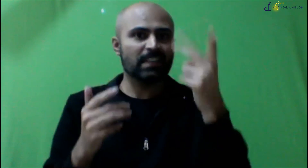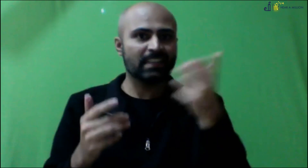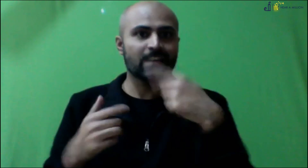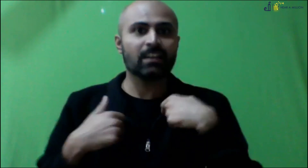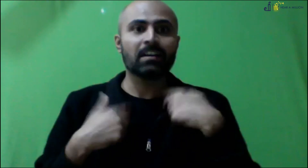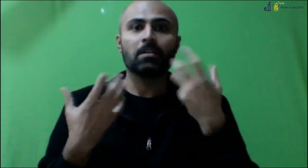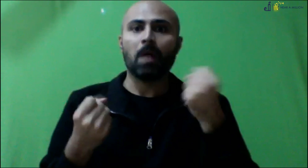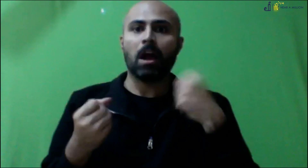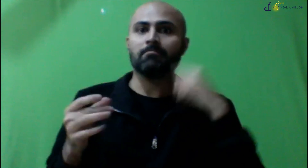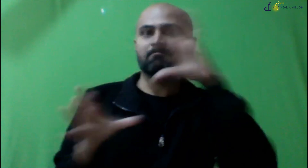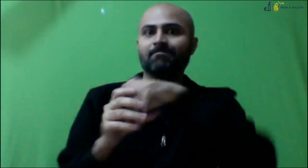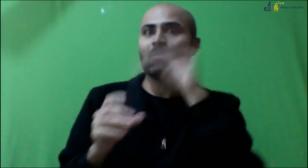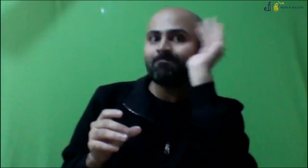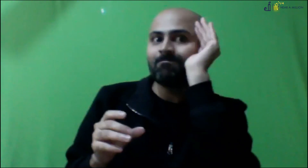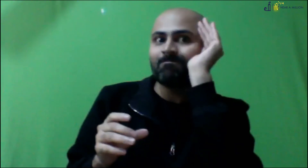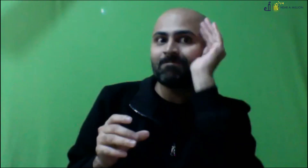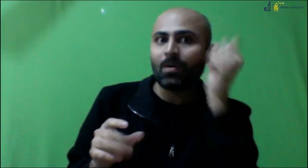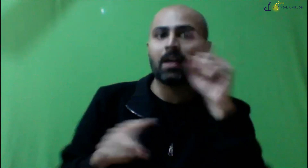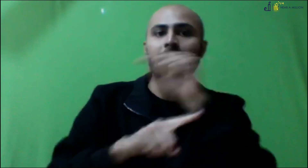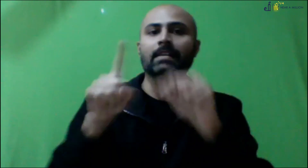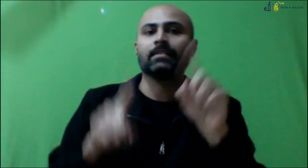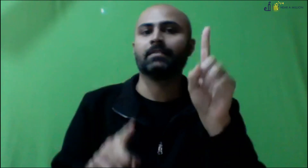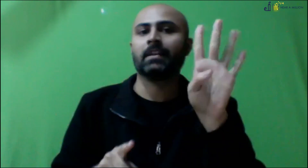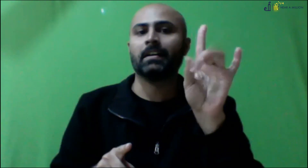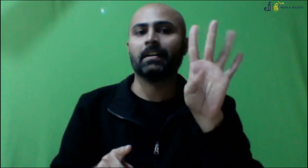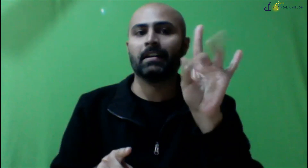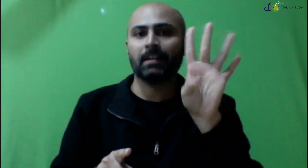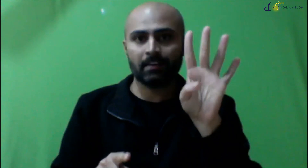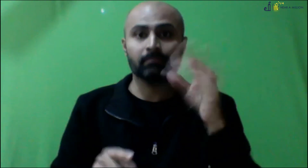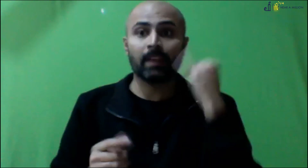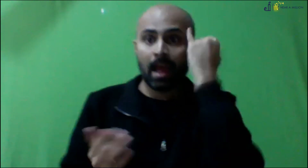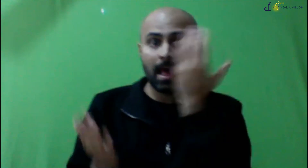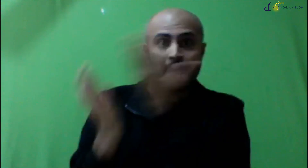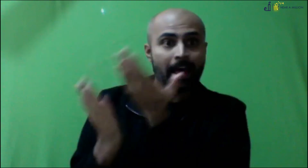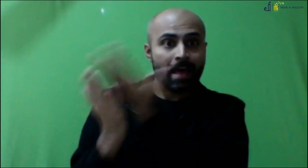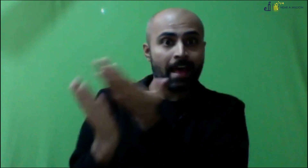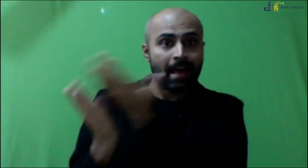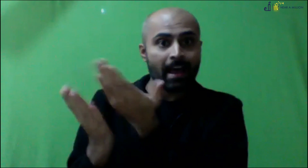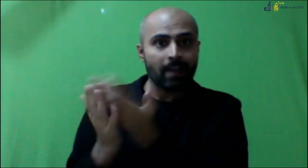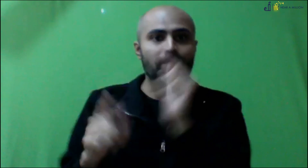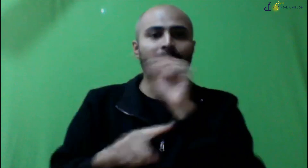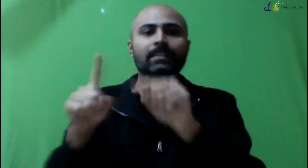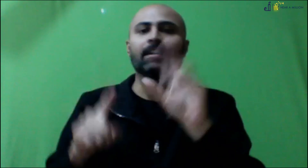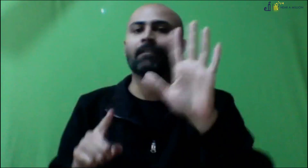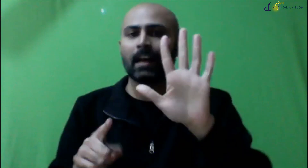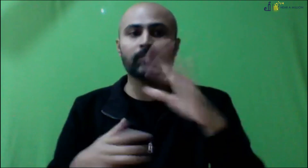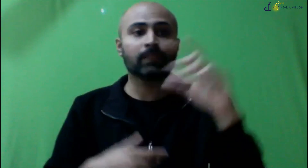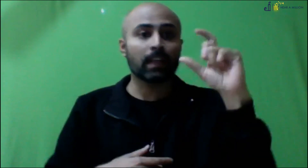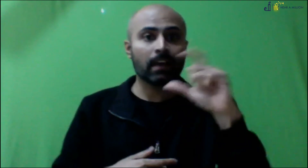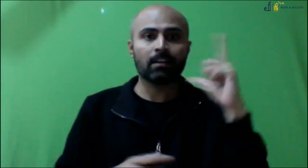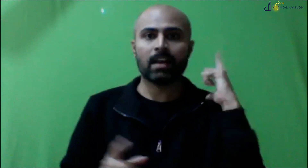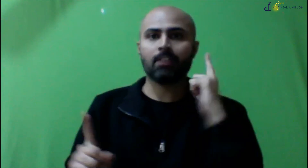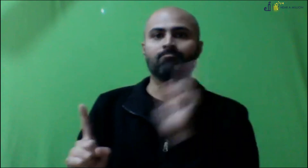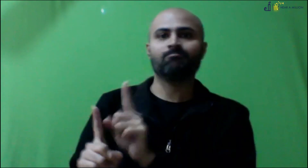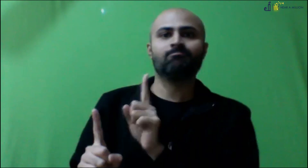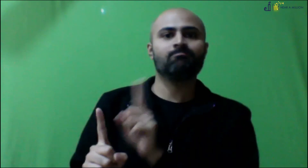Okay, so result is saying want to know the progress. 14% has said they want to know the progress.